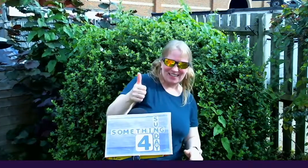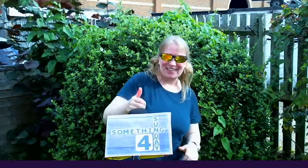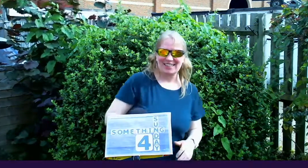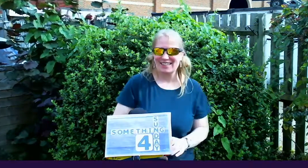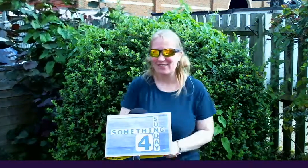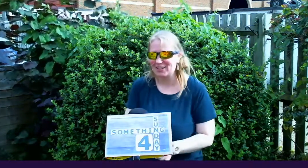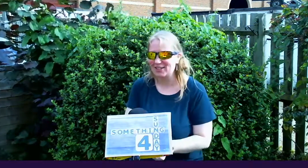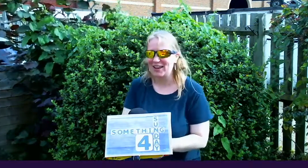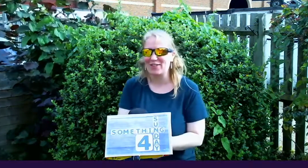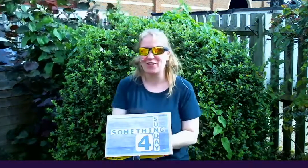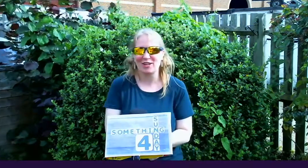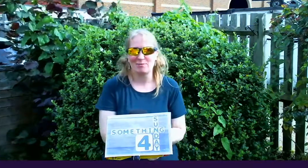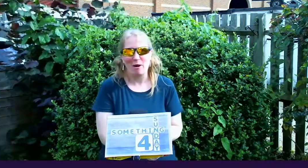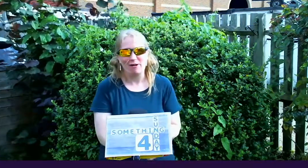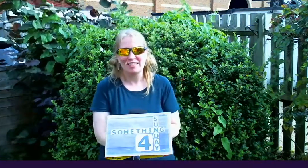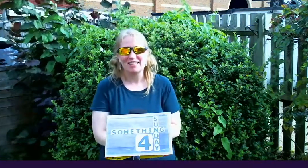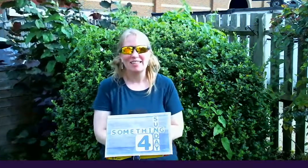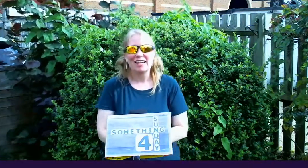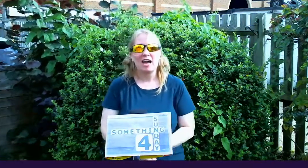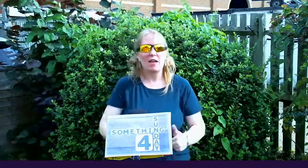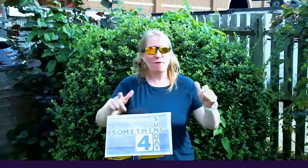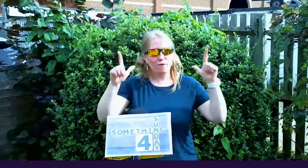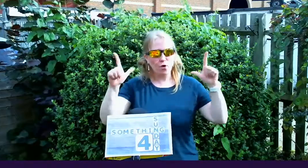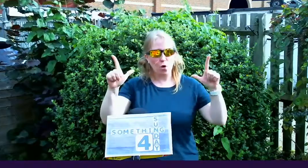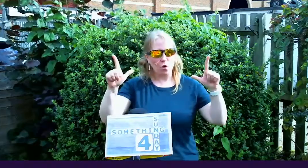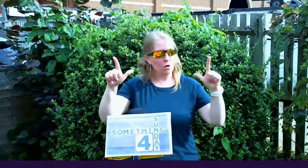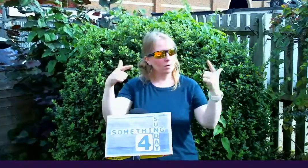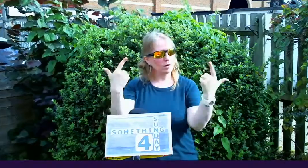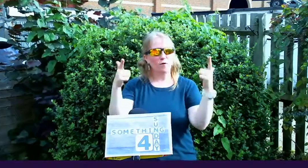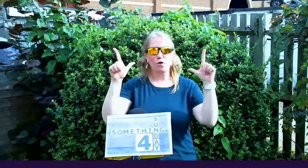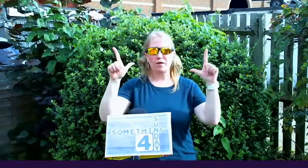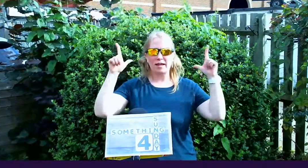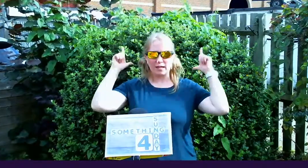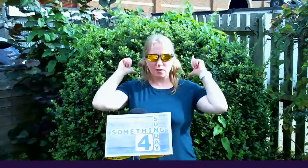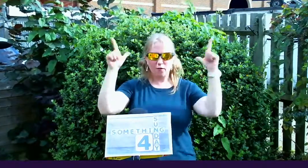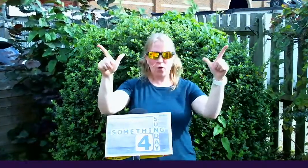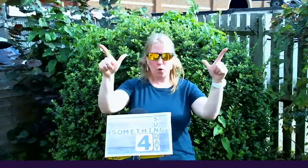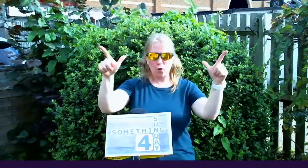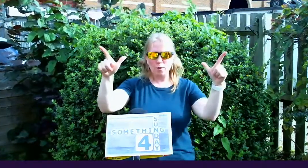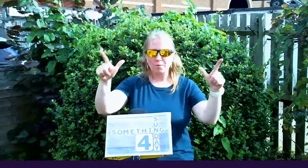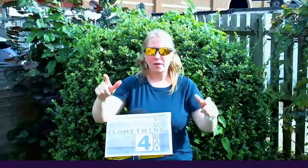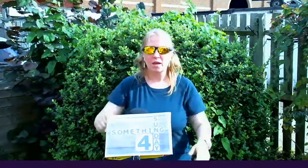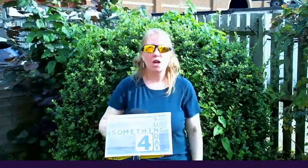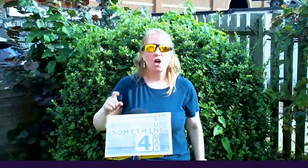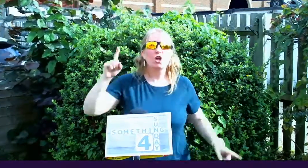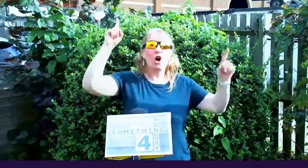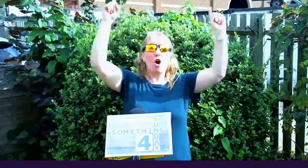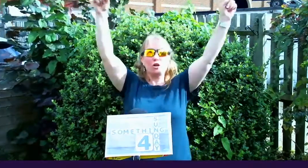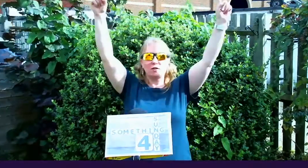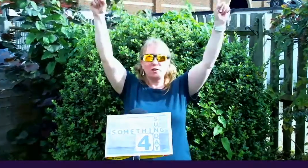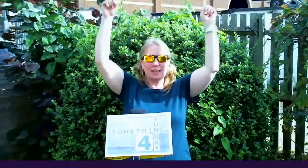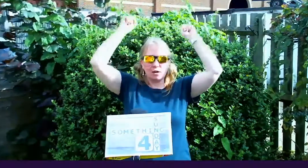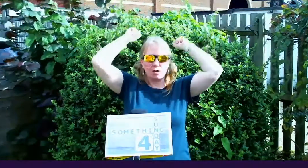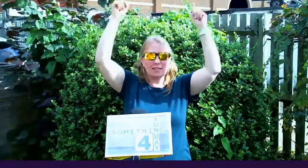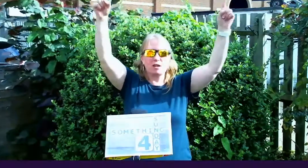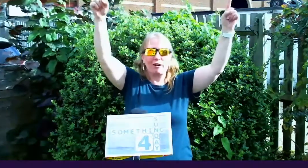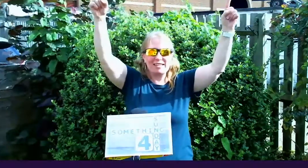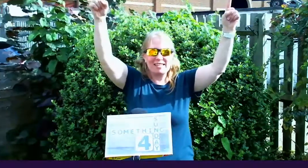16. We could do that for the first part. And then 4, got 4 fingers. 4, God. Obviously God is the greatest.